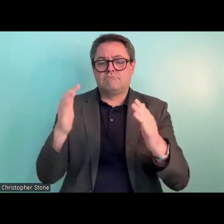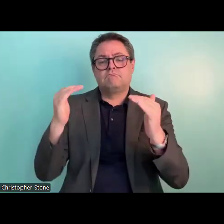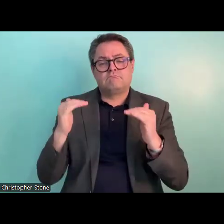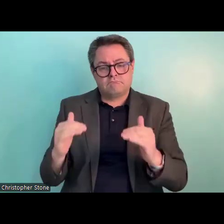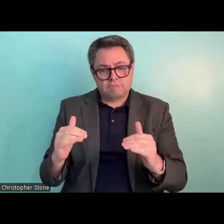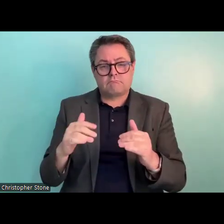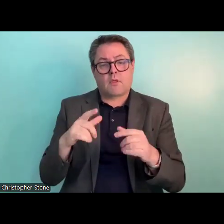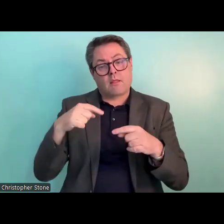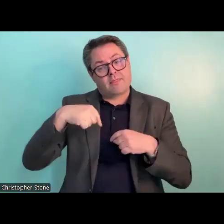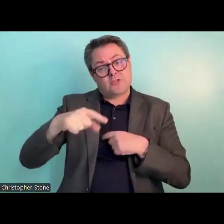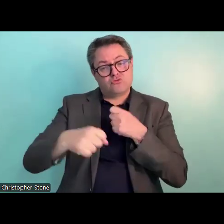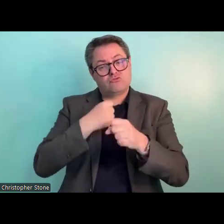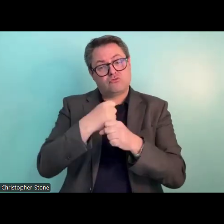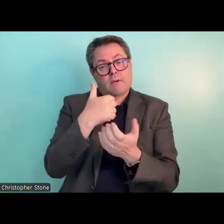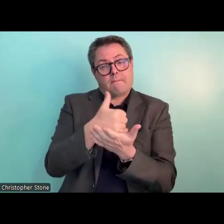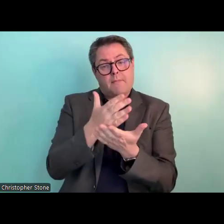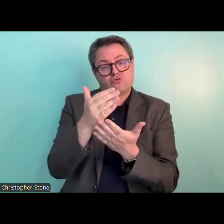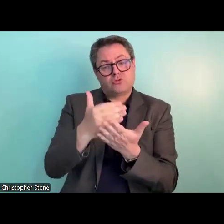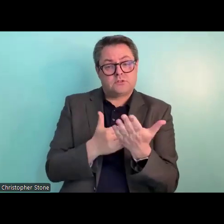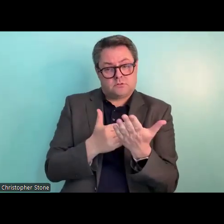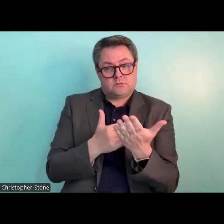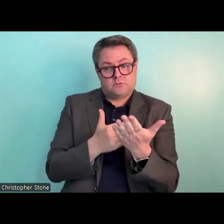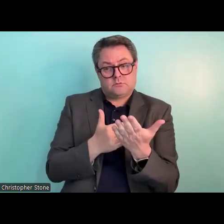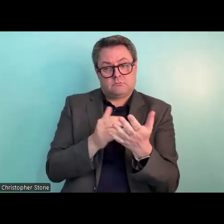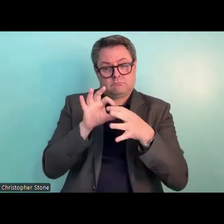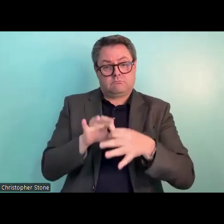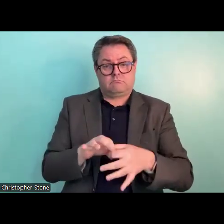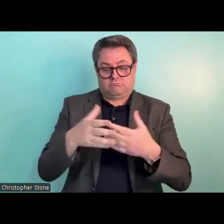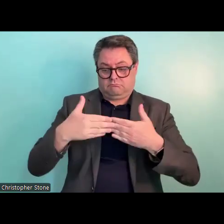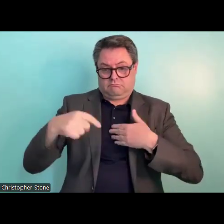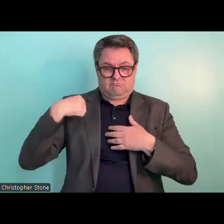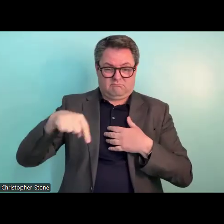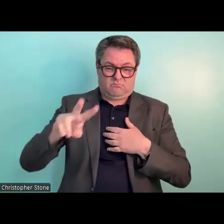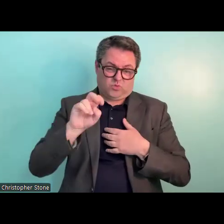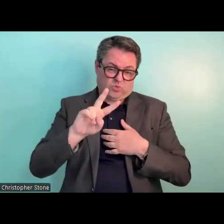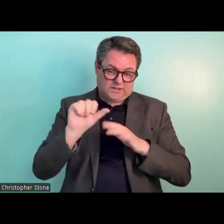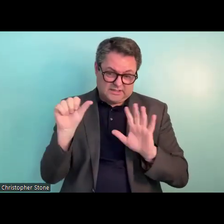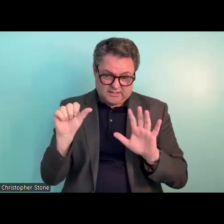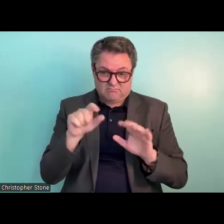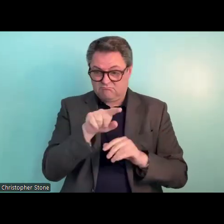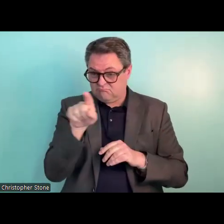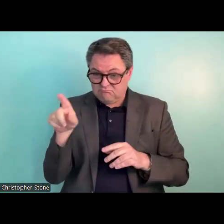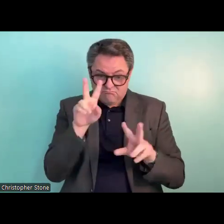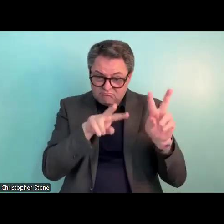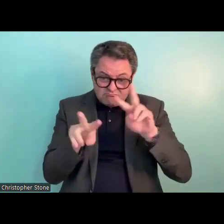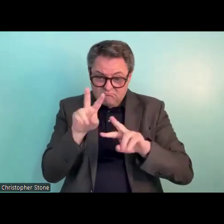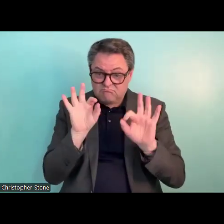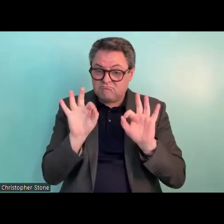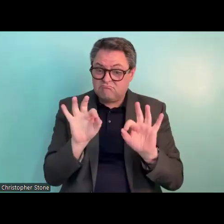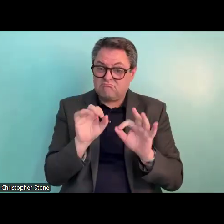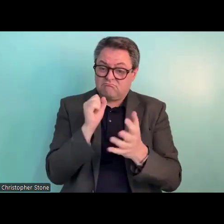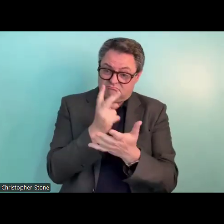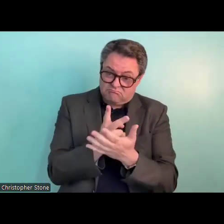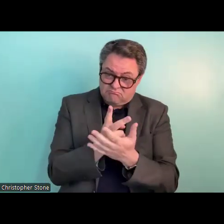Again, that's been shared with members. Then the rest of the agenda for 2026